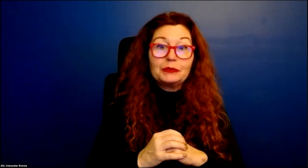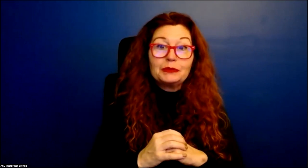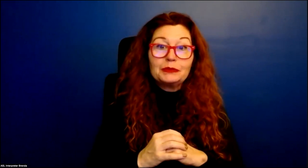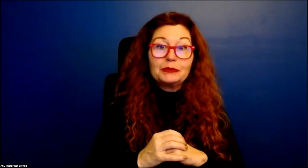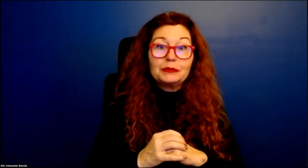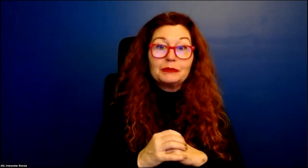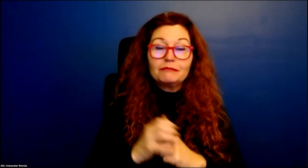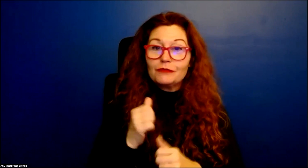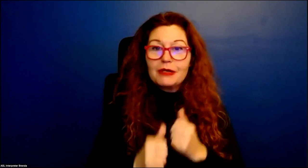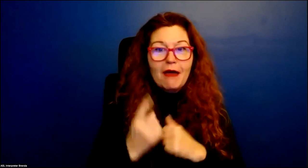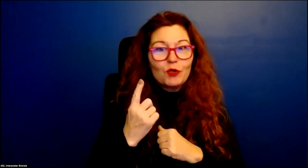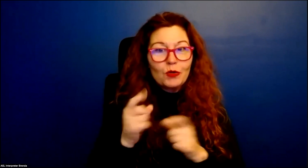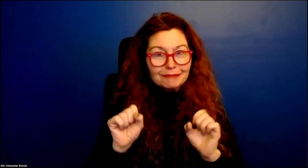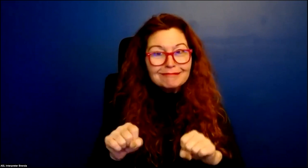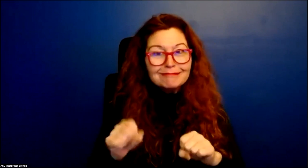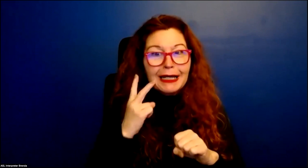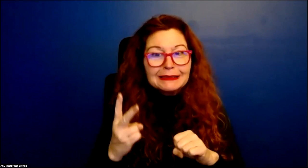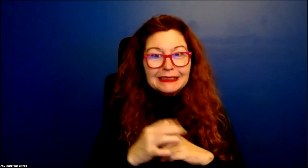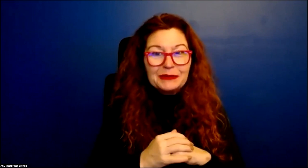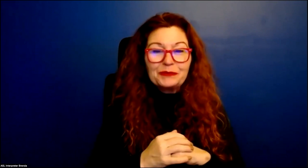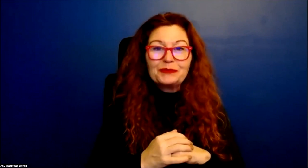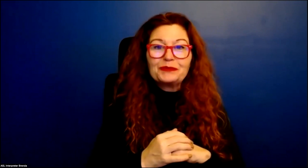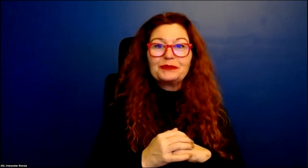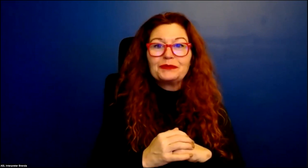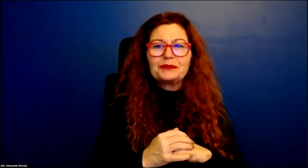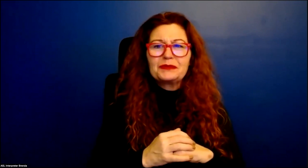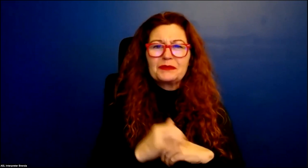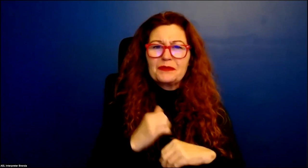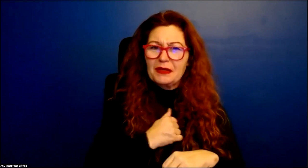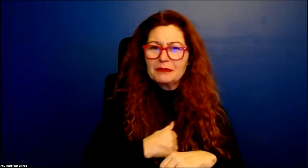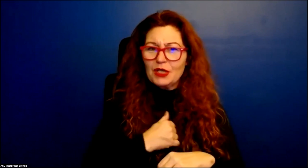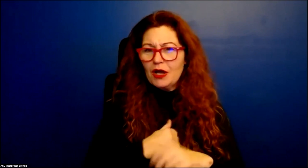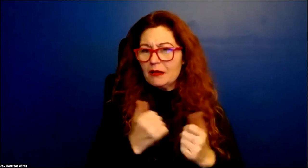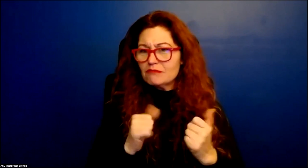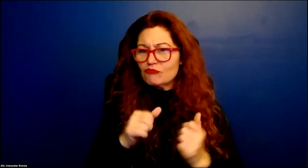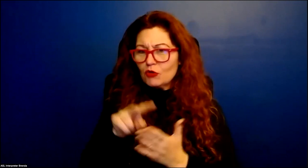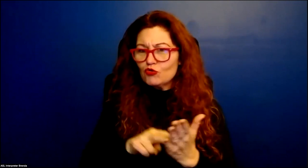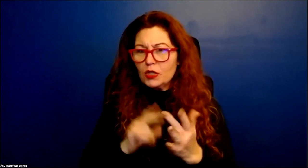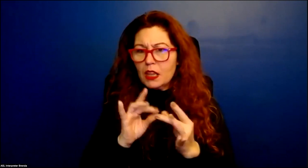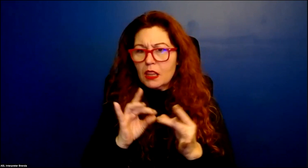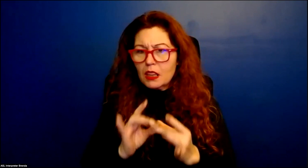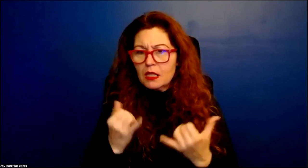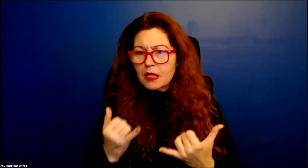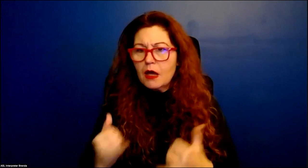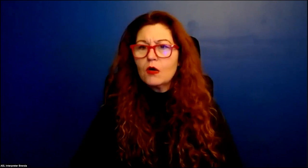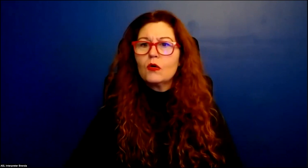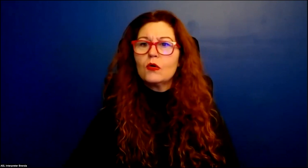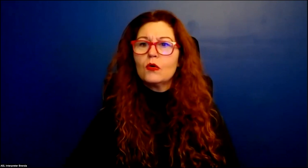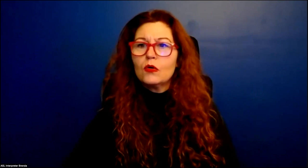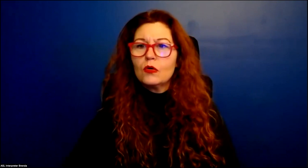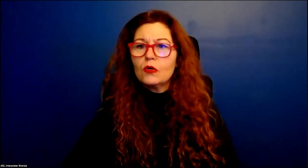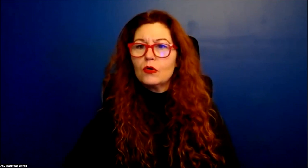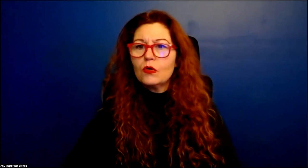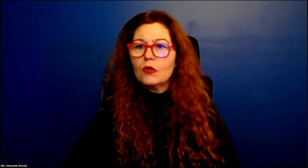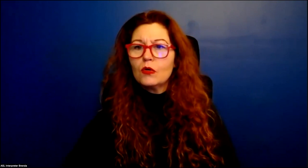everybody to see. And I'm sorry, I'm just trying to kind of read the question. So we do have a question,